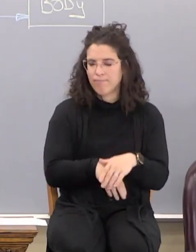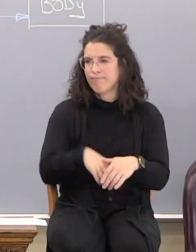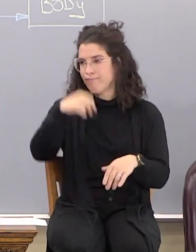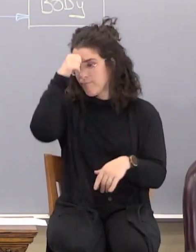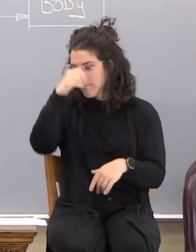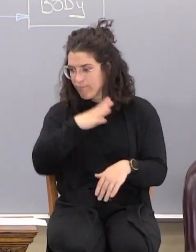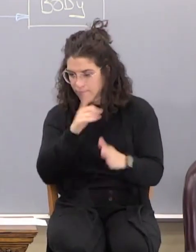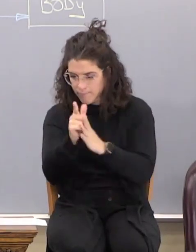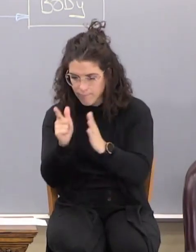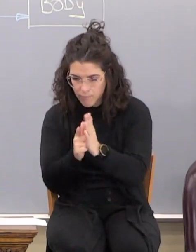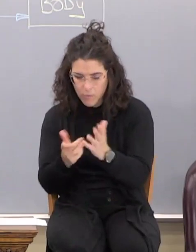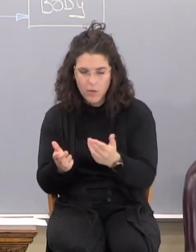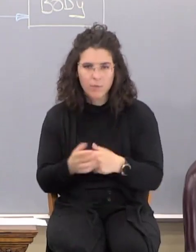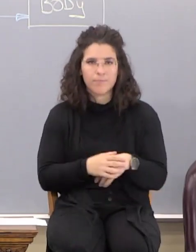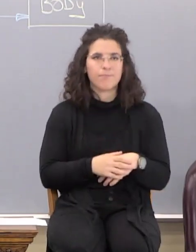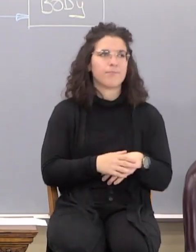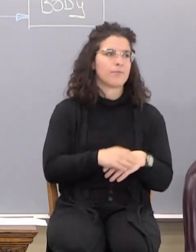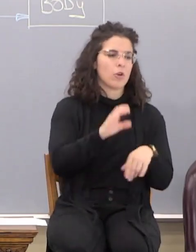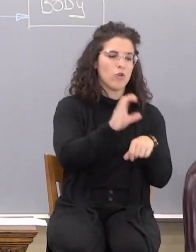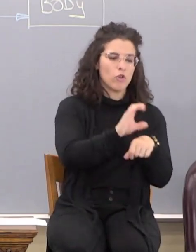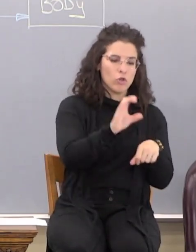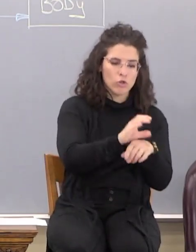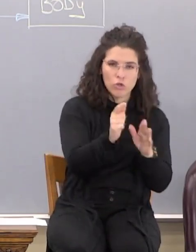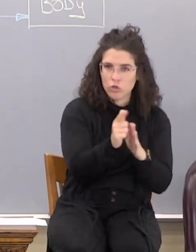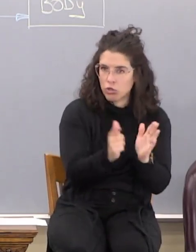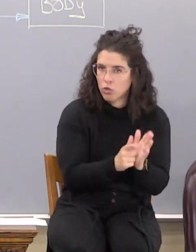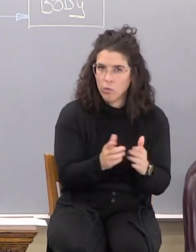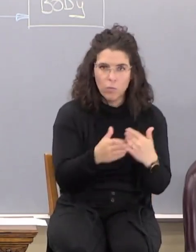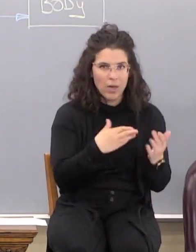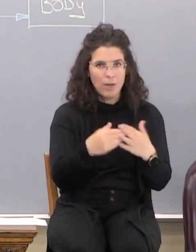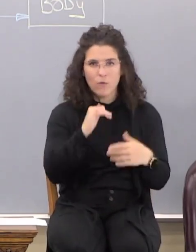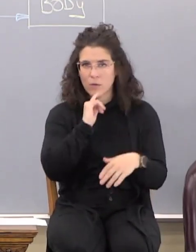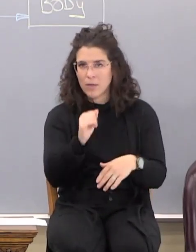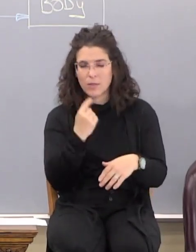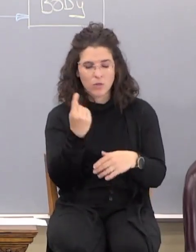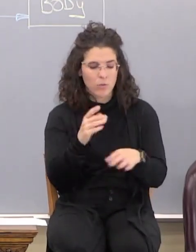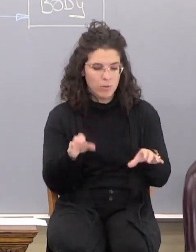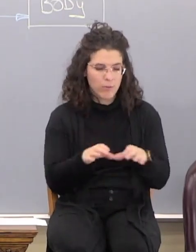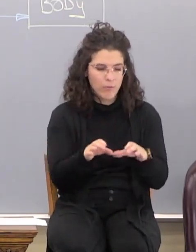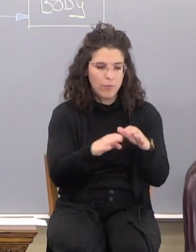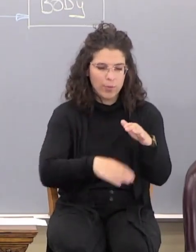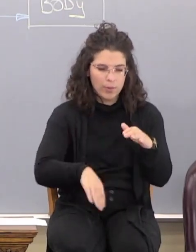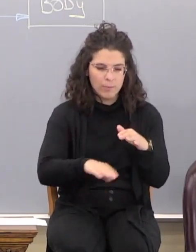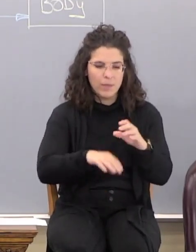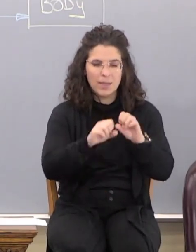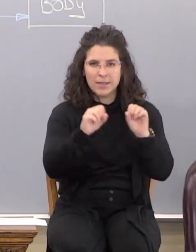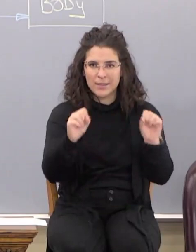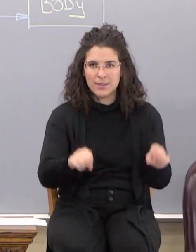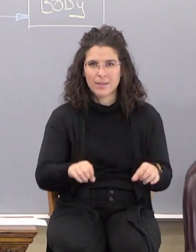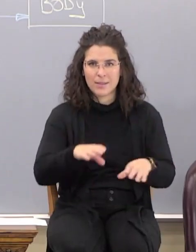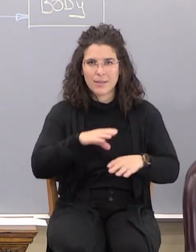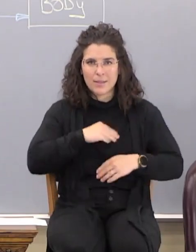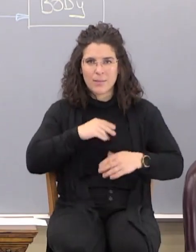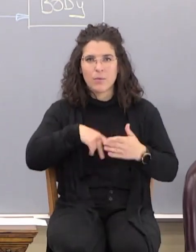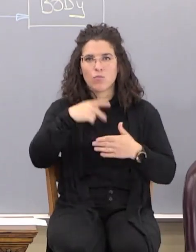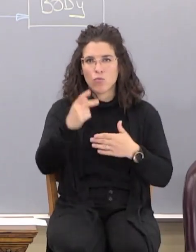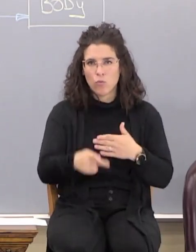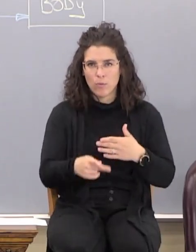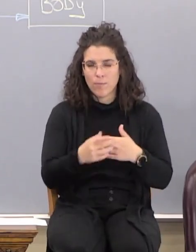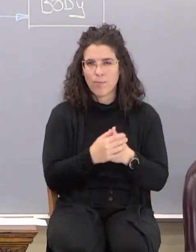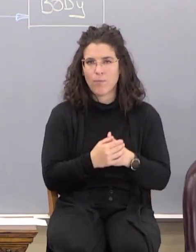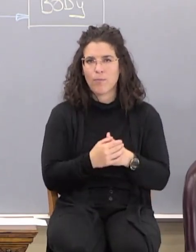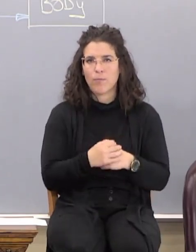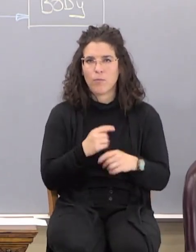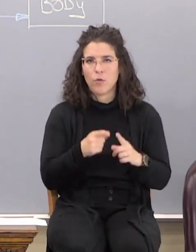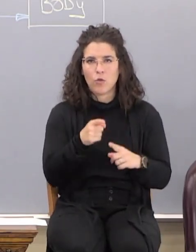man's law, whether it's the church's law, whatever it is, it's always a performance-based acceptance program.